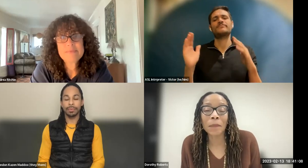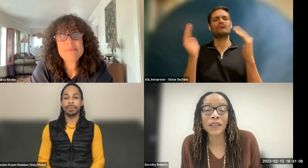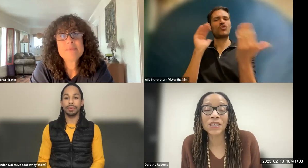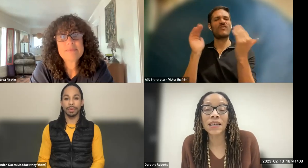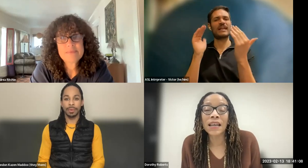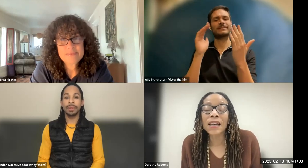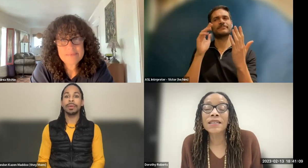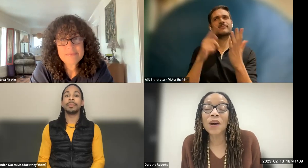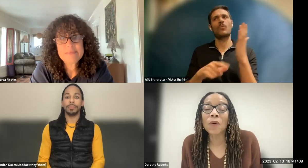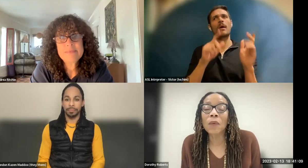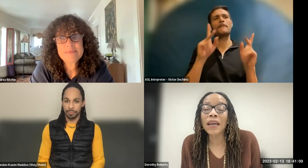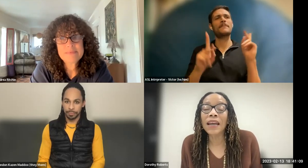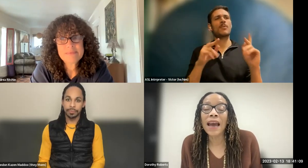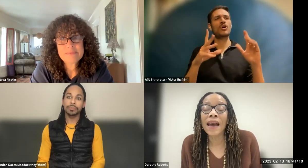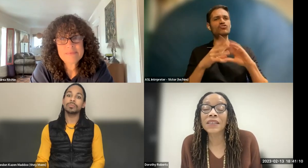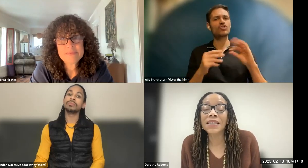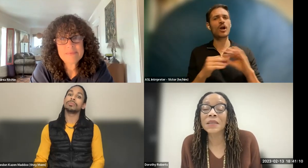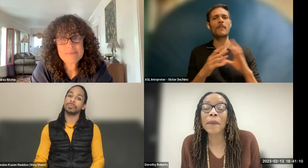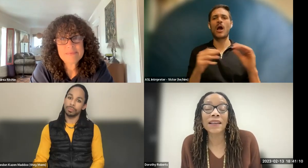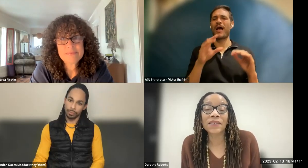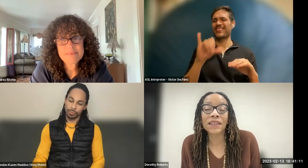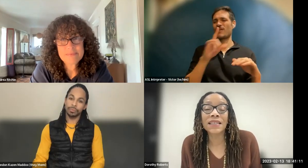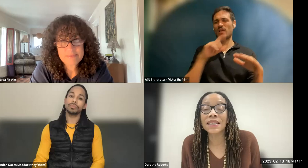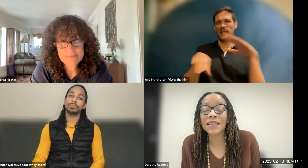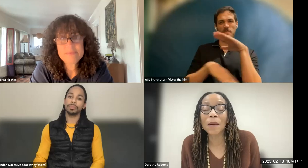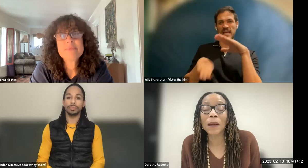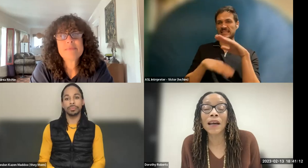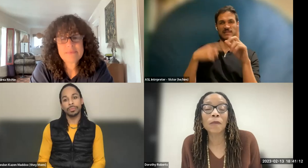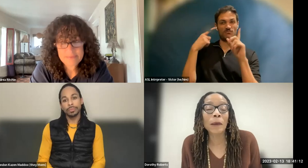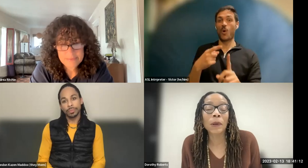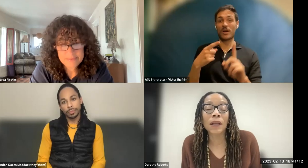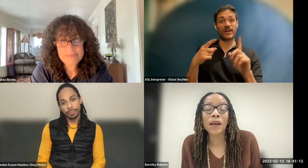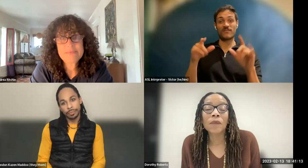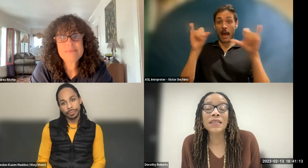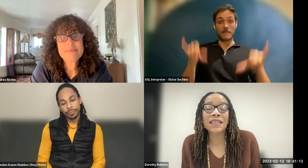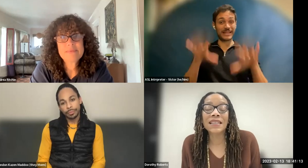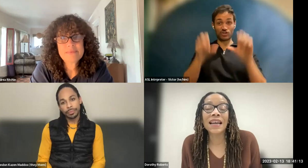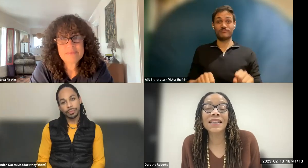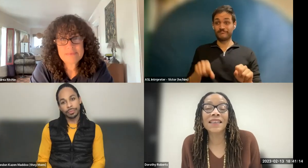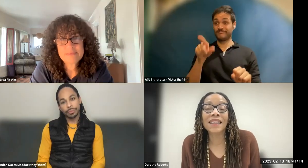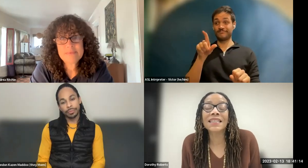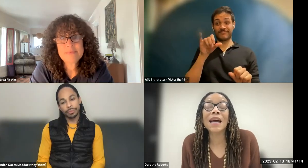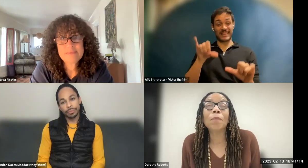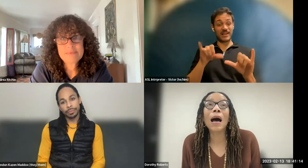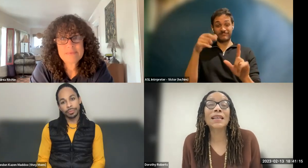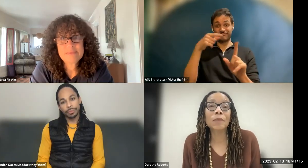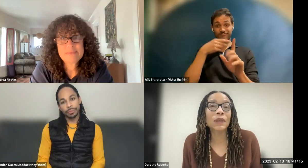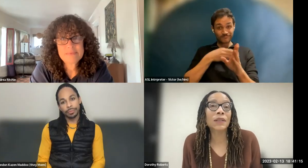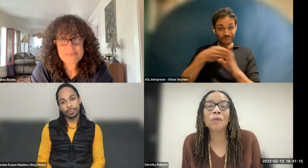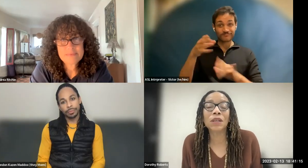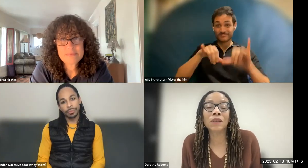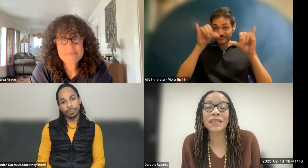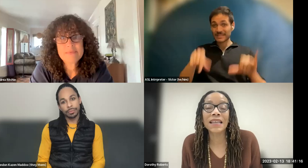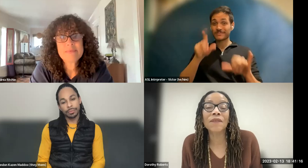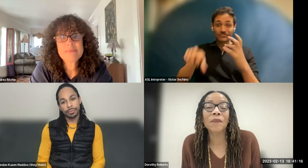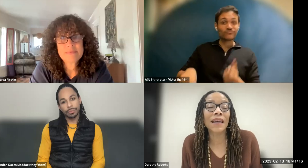of abolition. So we have to dismantle this system. A lot of people resist the idea. They think it's not possible to